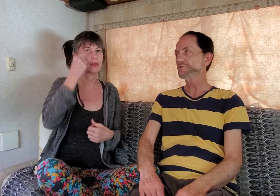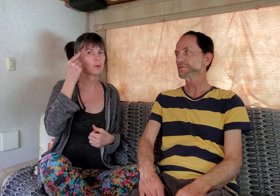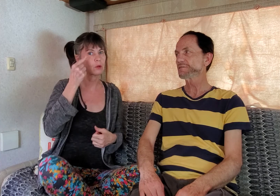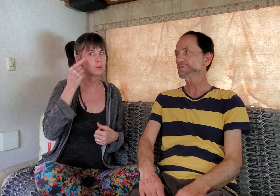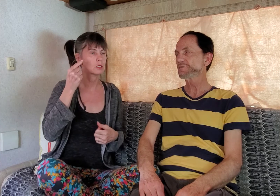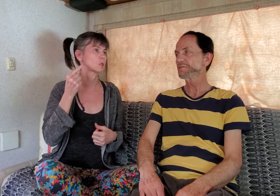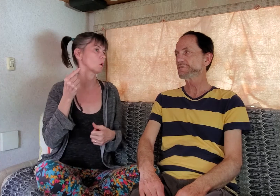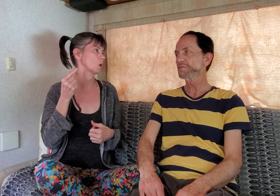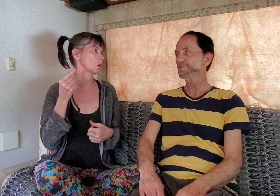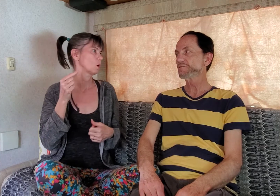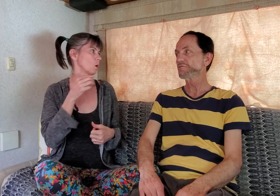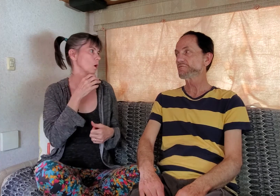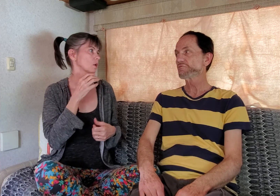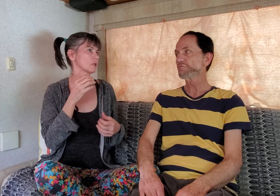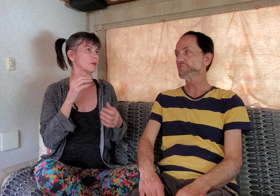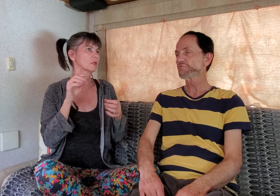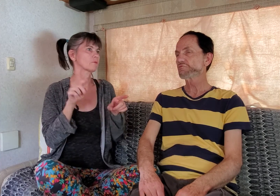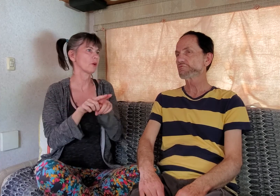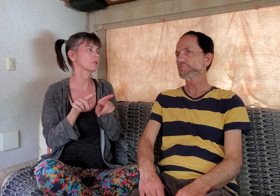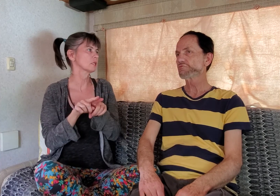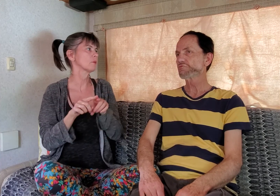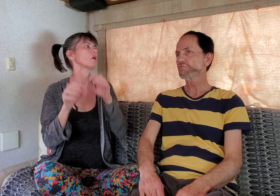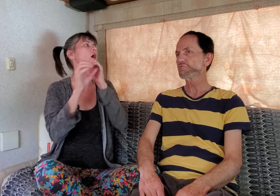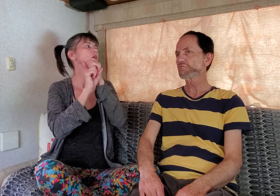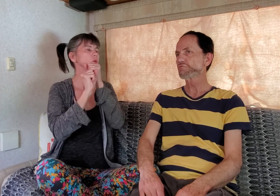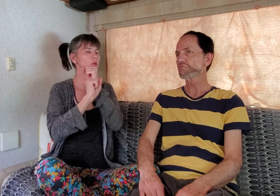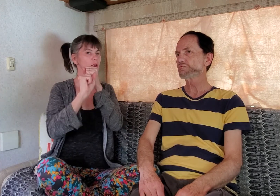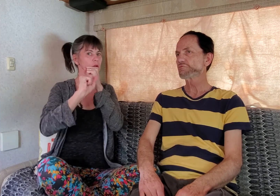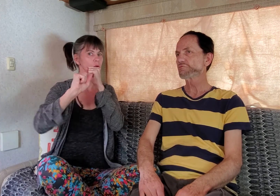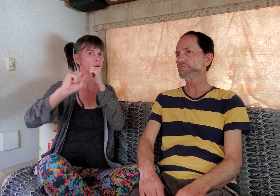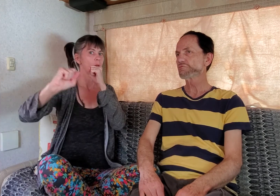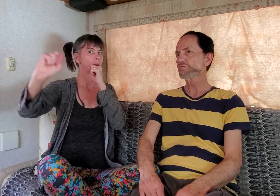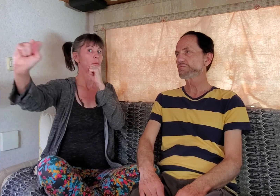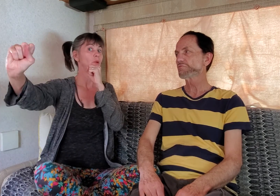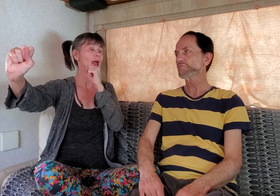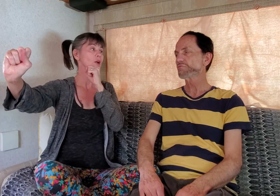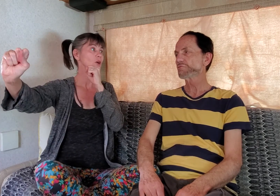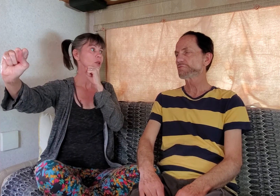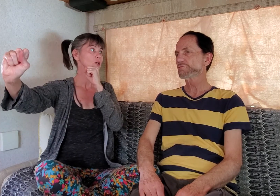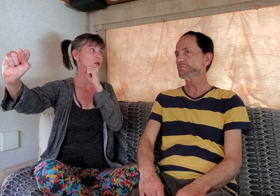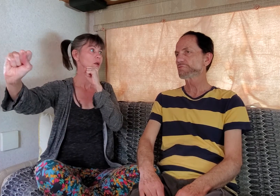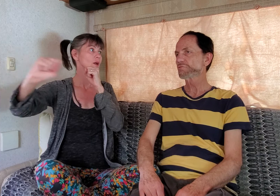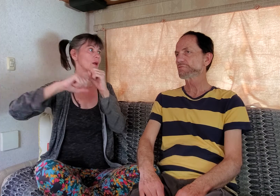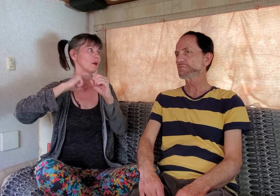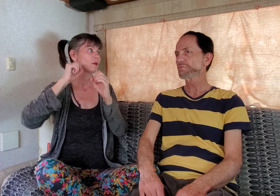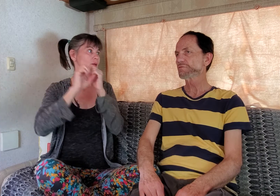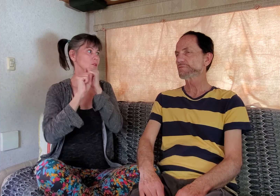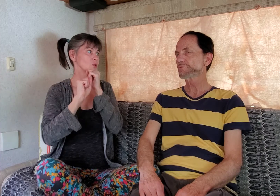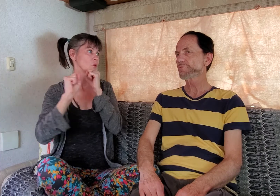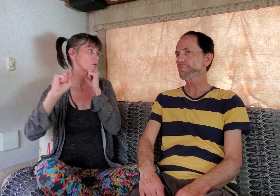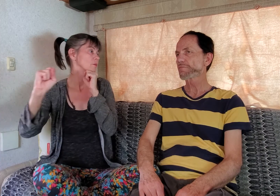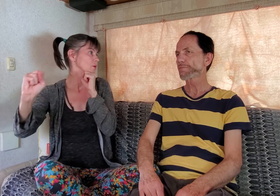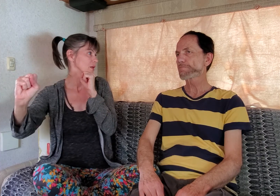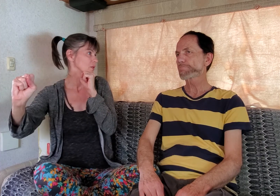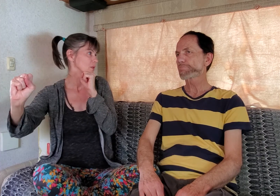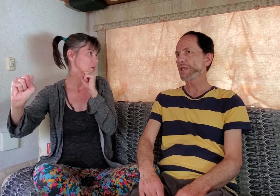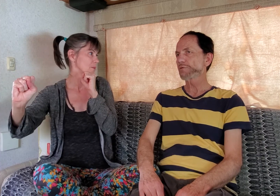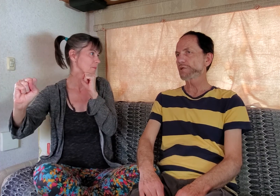we're going to be doing something very similar. Also another braggart. Do you know what we're going to be doing next week? Would it be